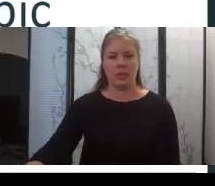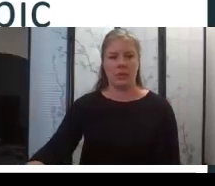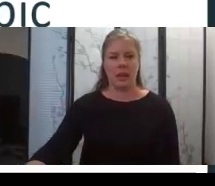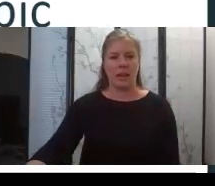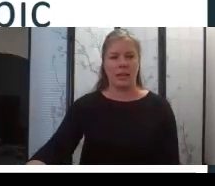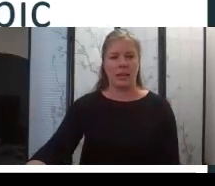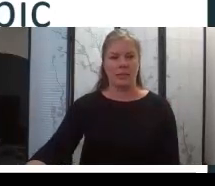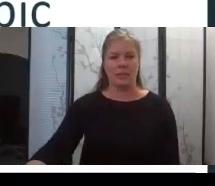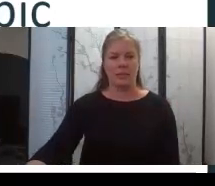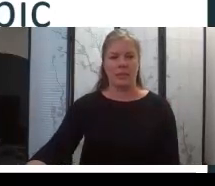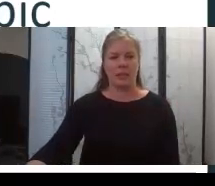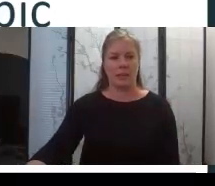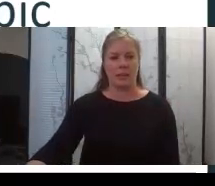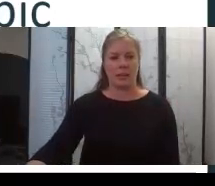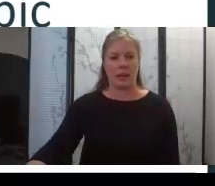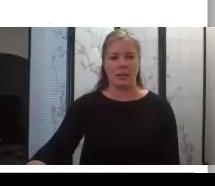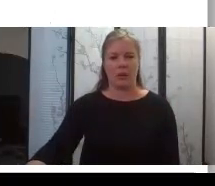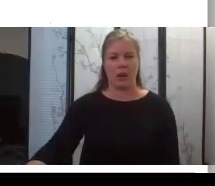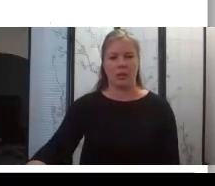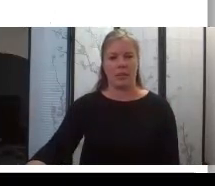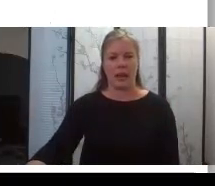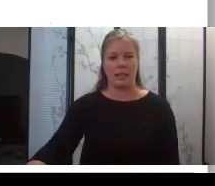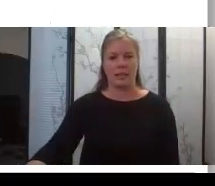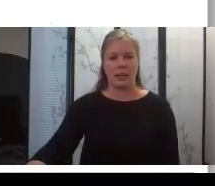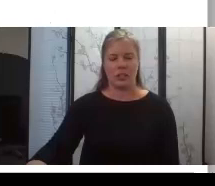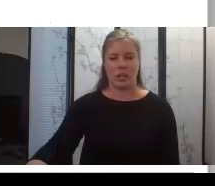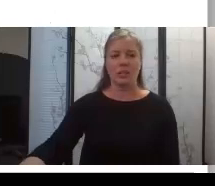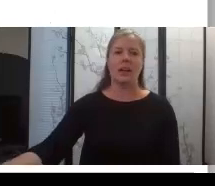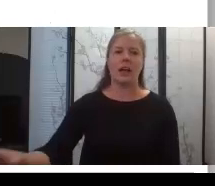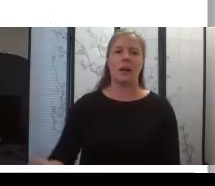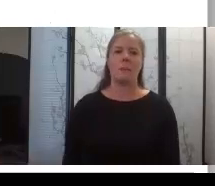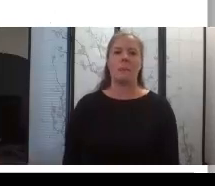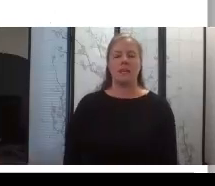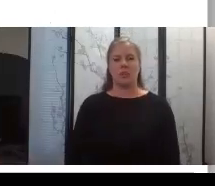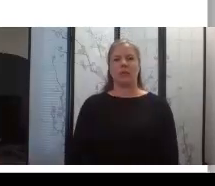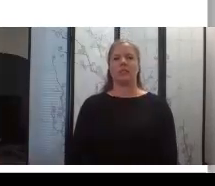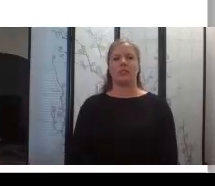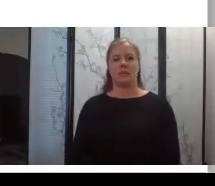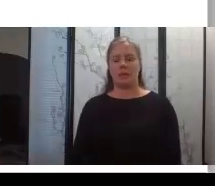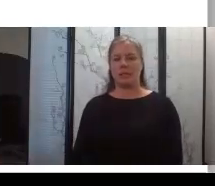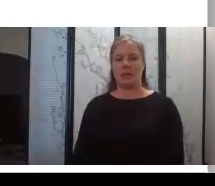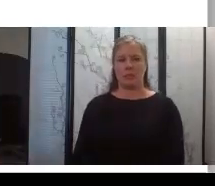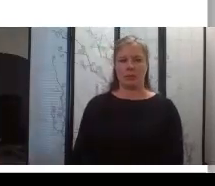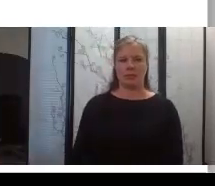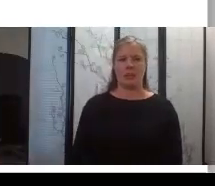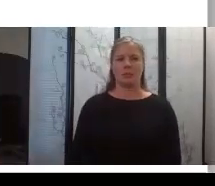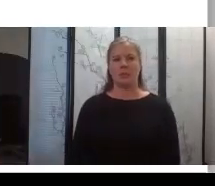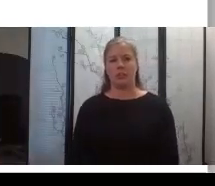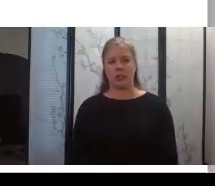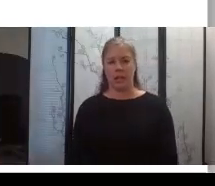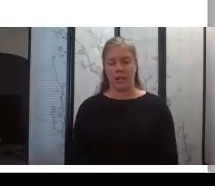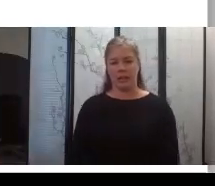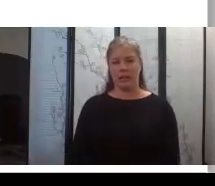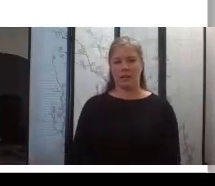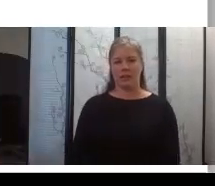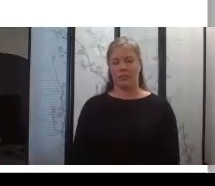Okay, so that is kind of all of that in a nutshell. So here's some examples. So